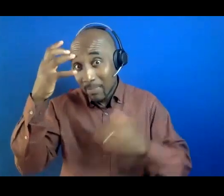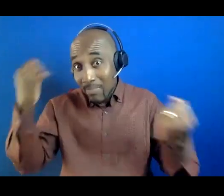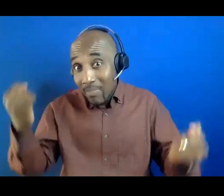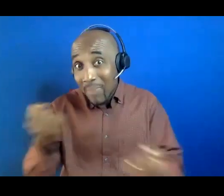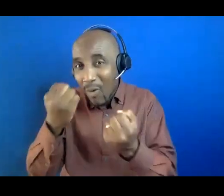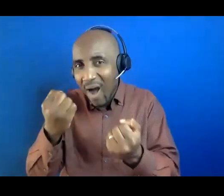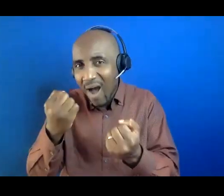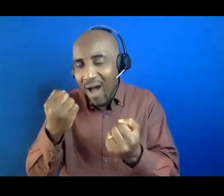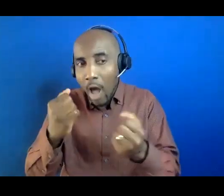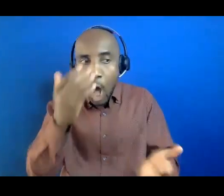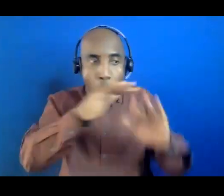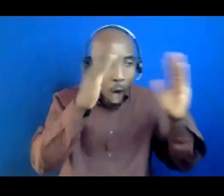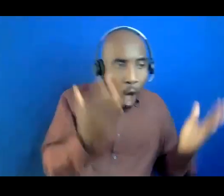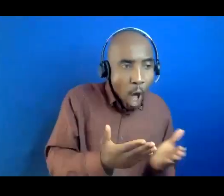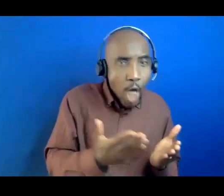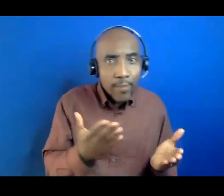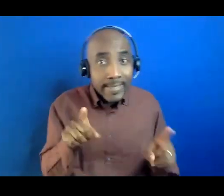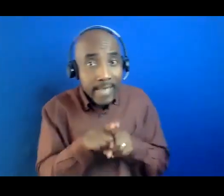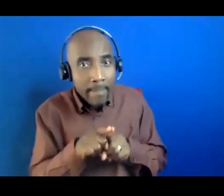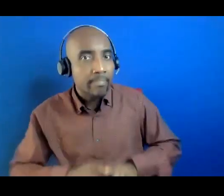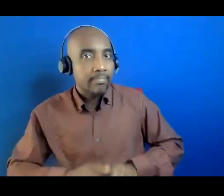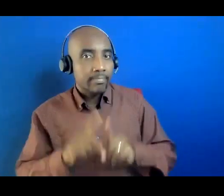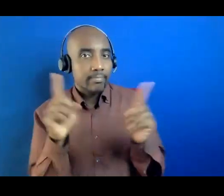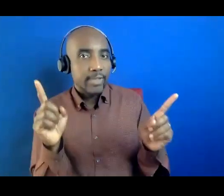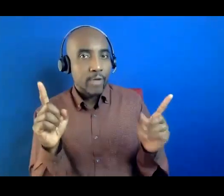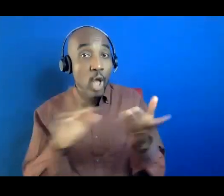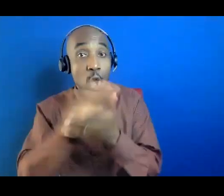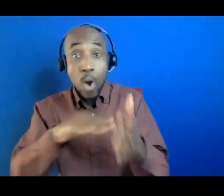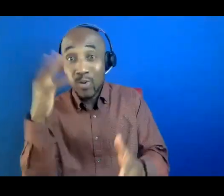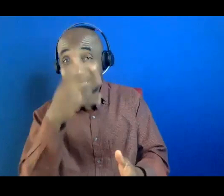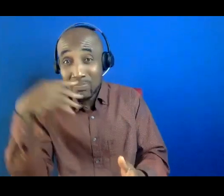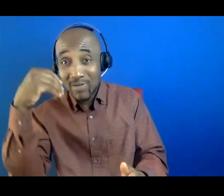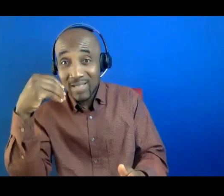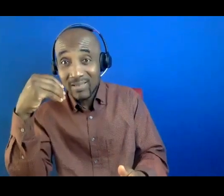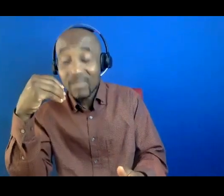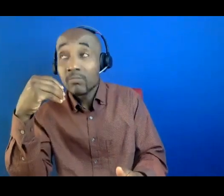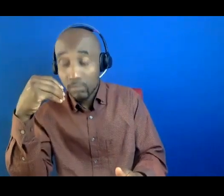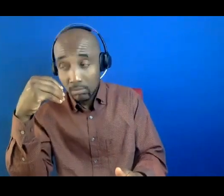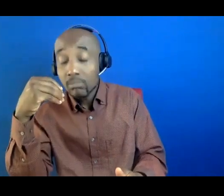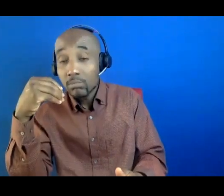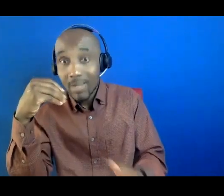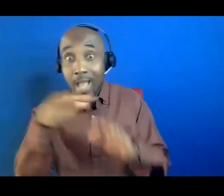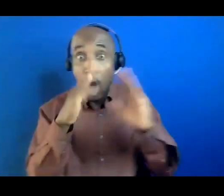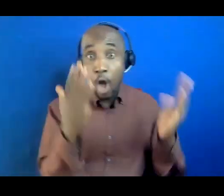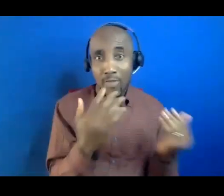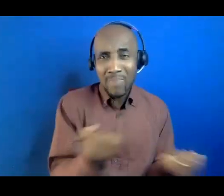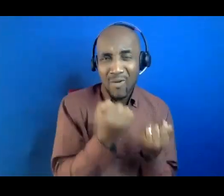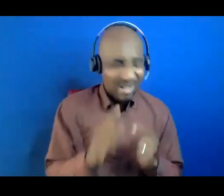different to earthly power. The power of the Holy Spirit is totally different to earthly